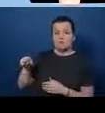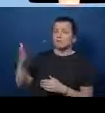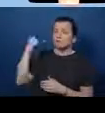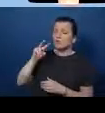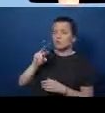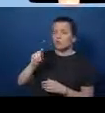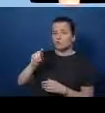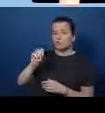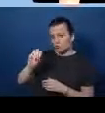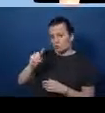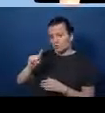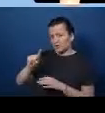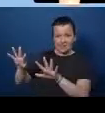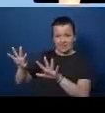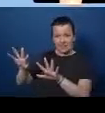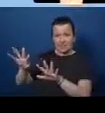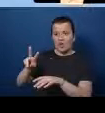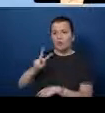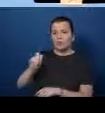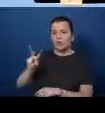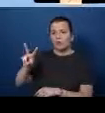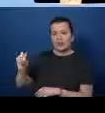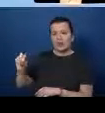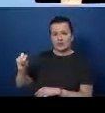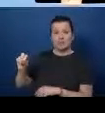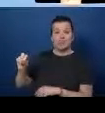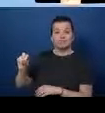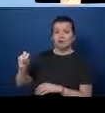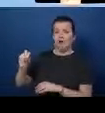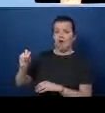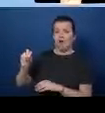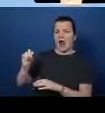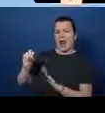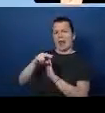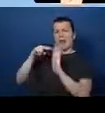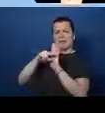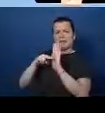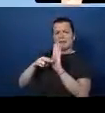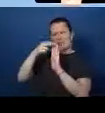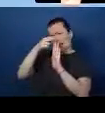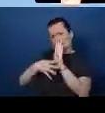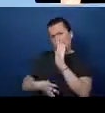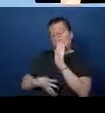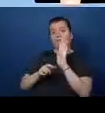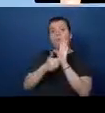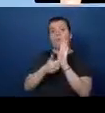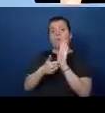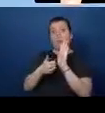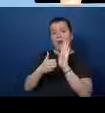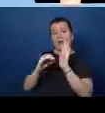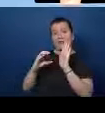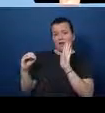and 2020's Power 100 list. So the Power 100 list recognizes the